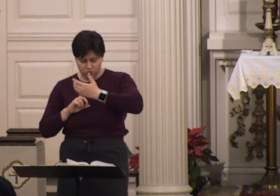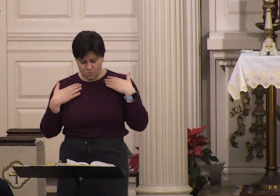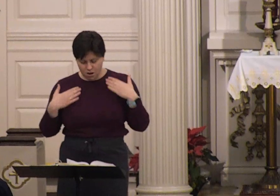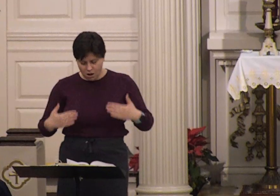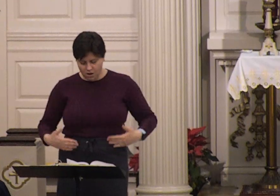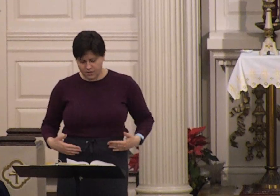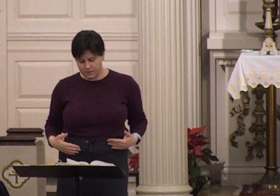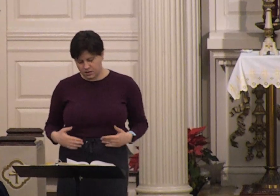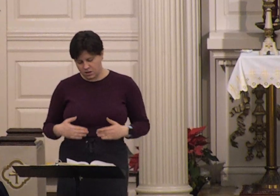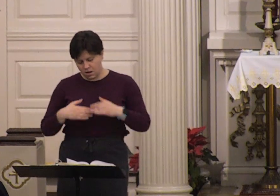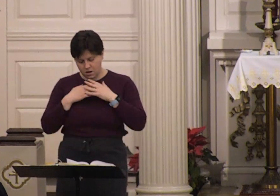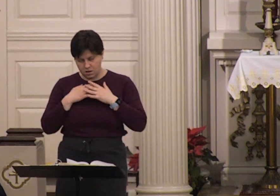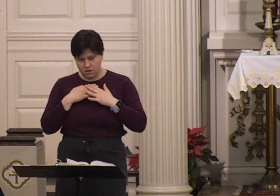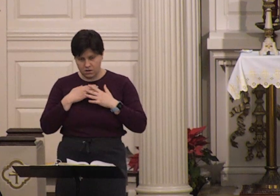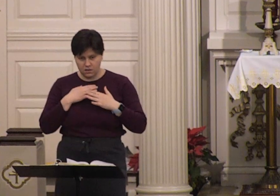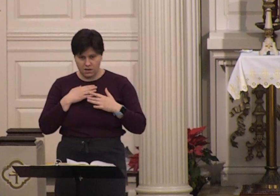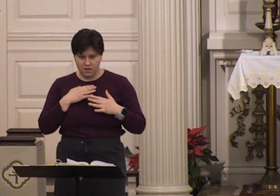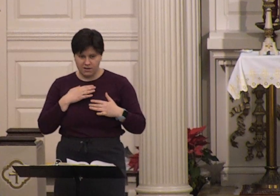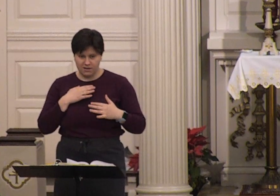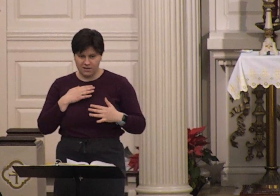body and the